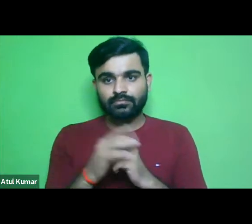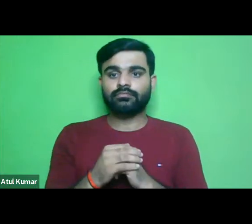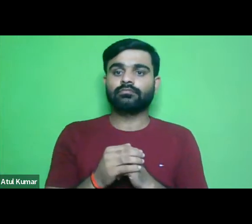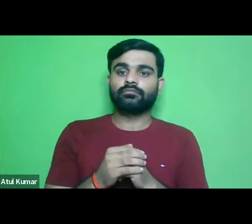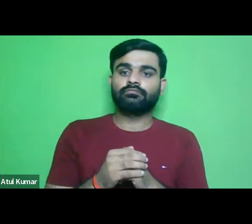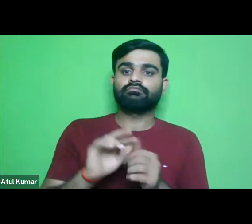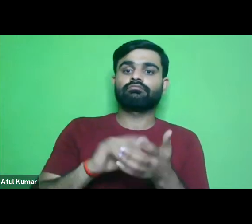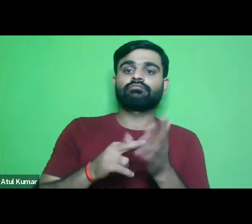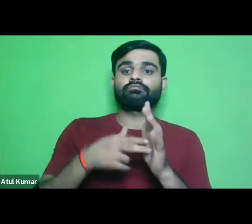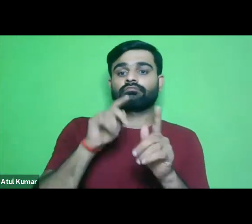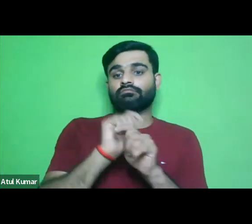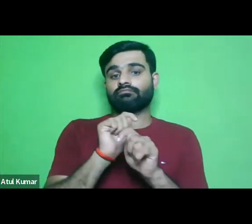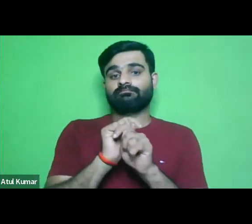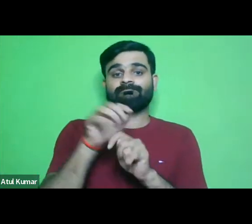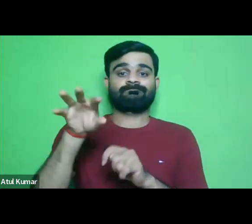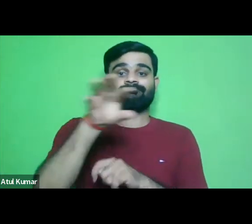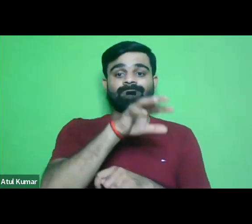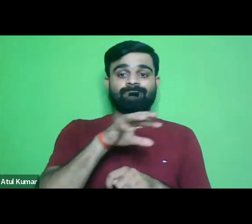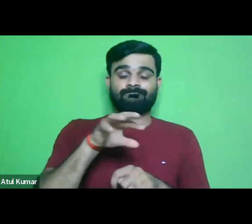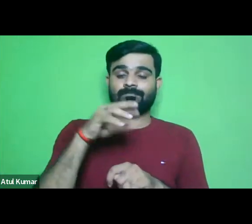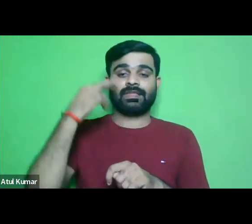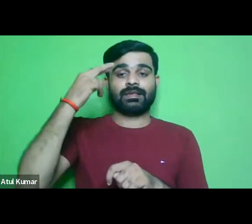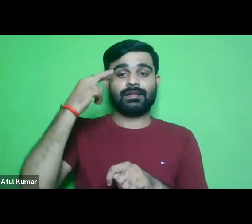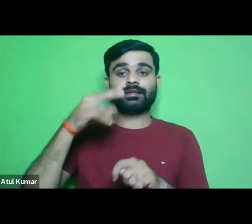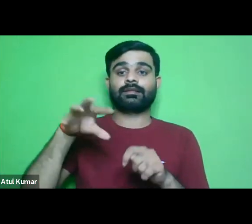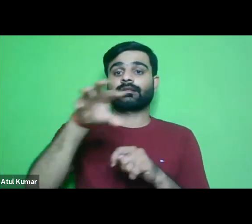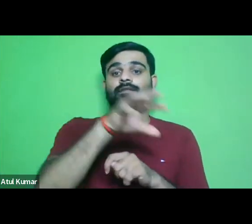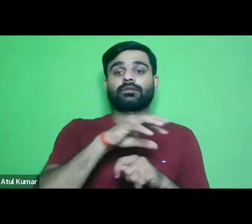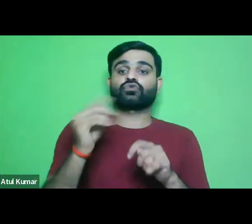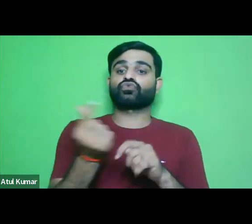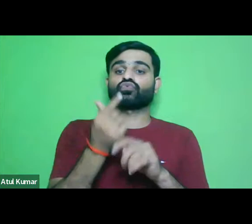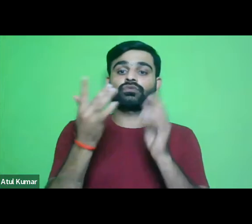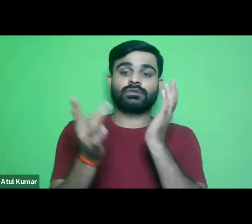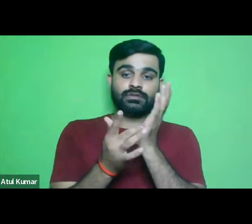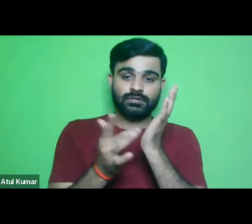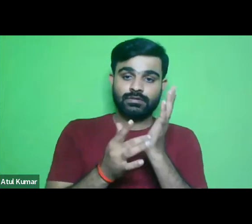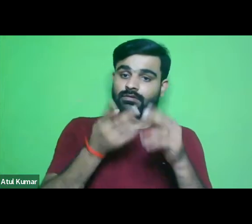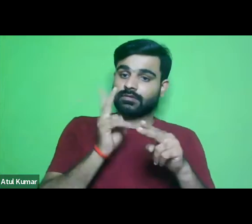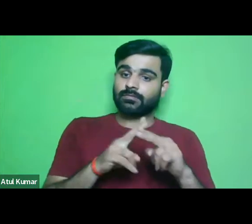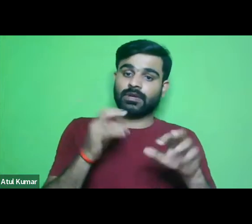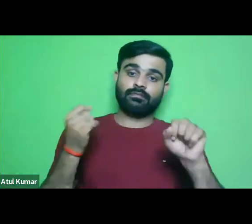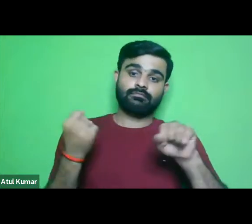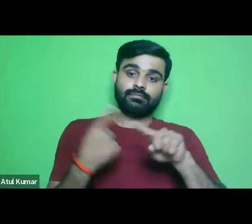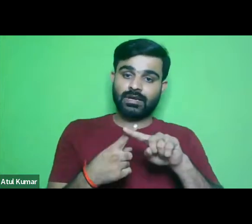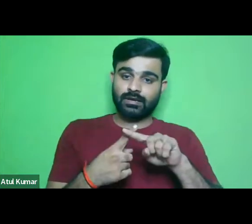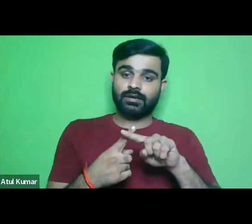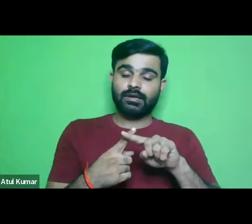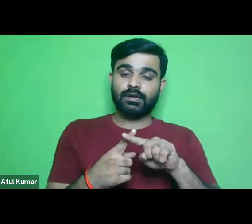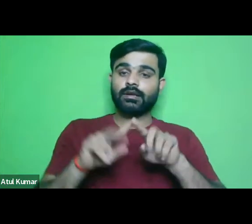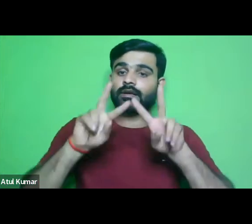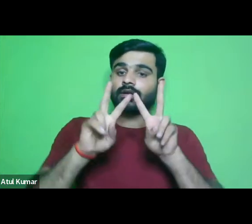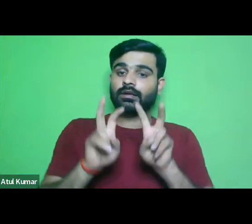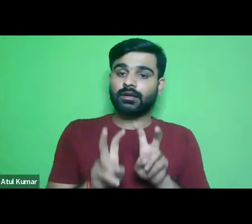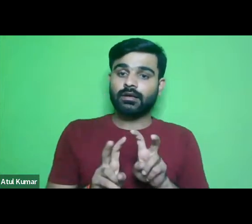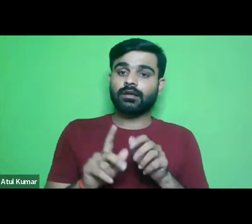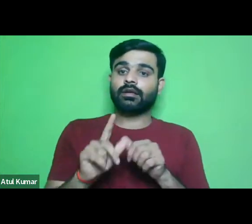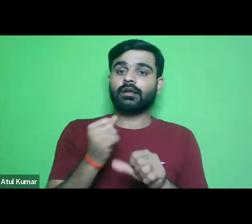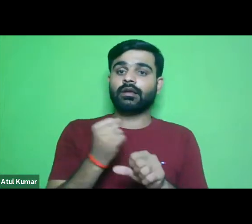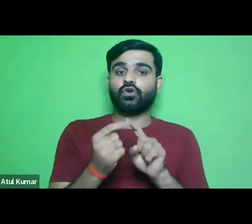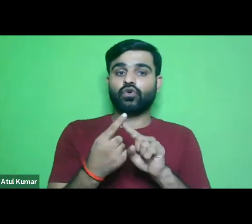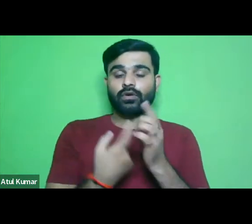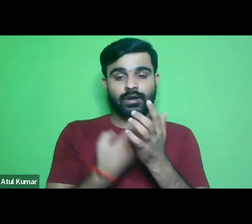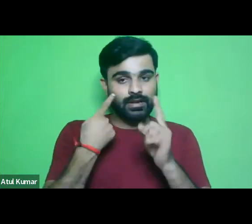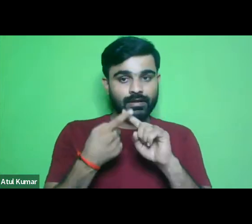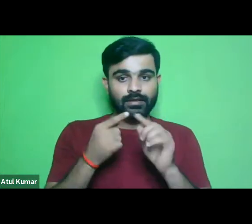versus via the state? So what are ways in which state use technologies that probably fit within the definition of algorithms very